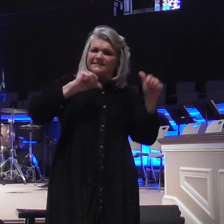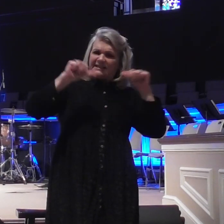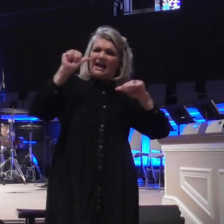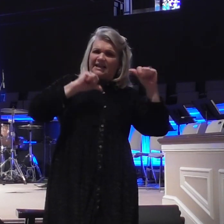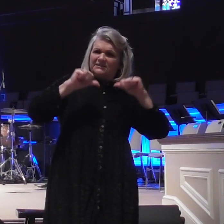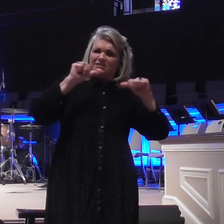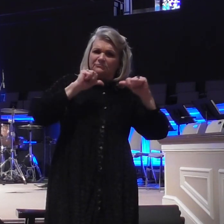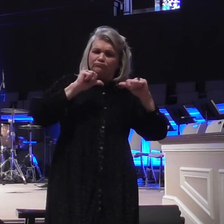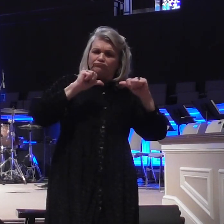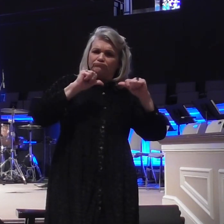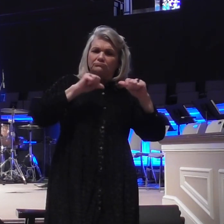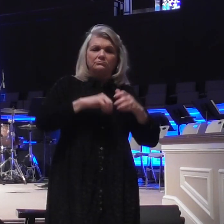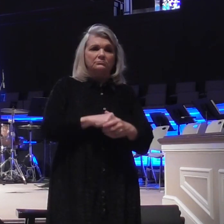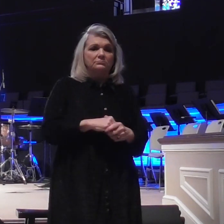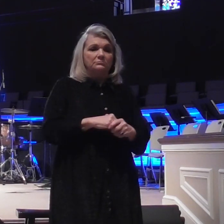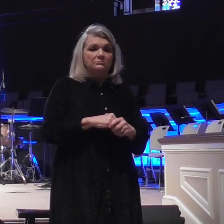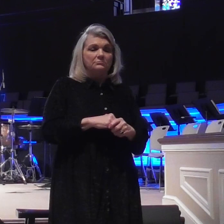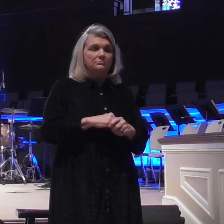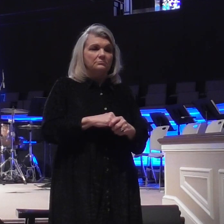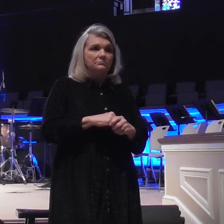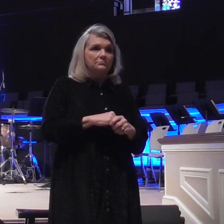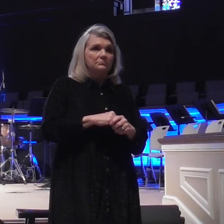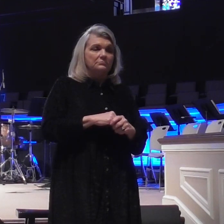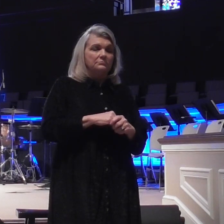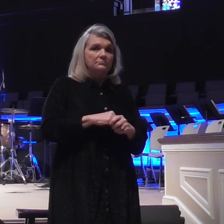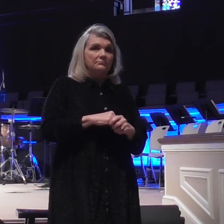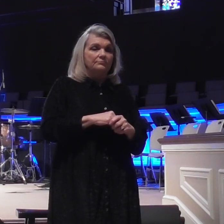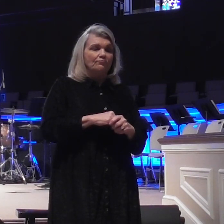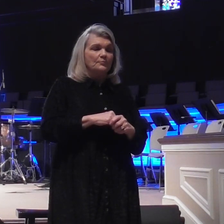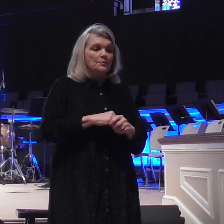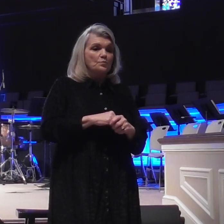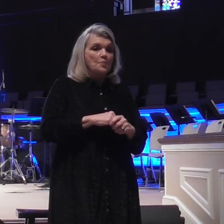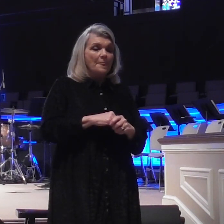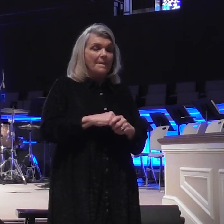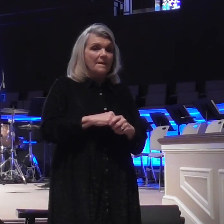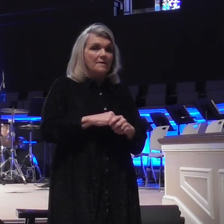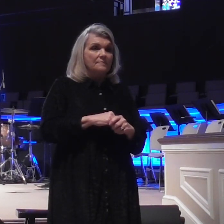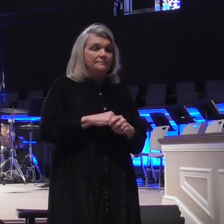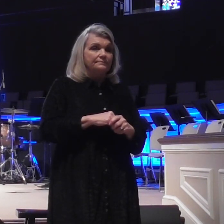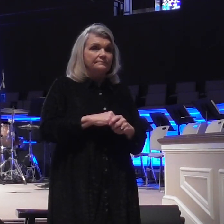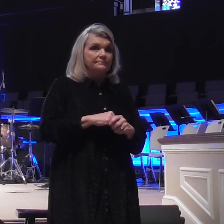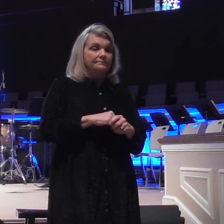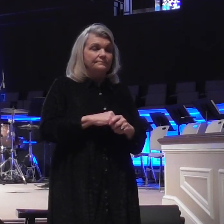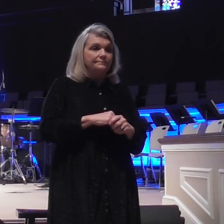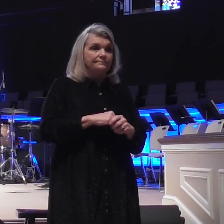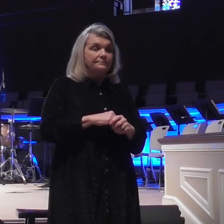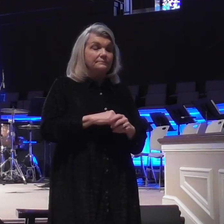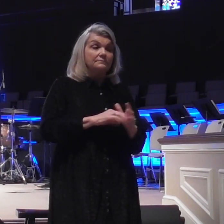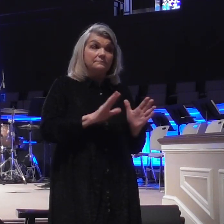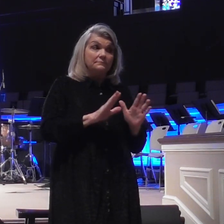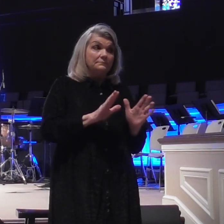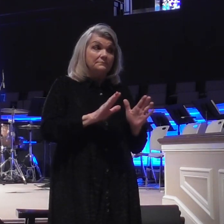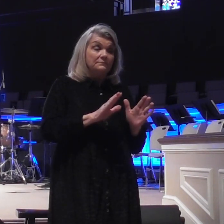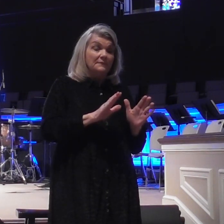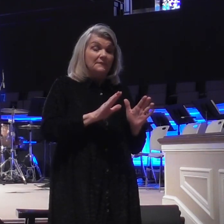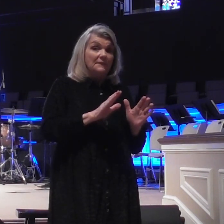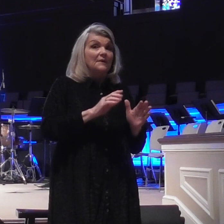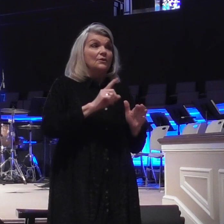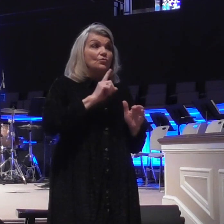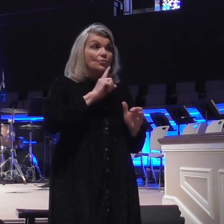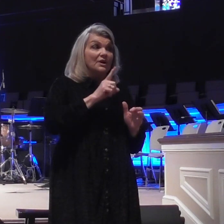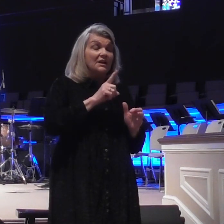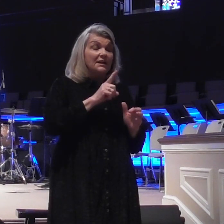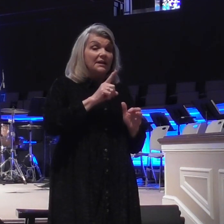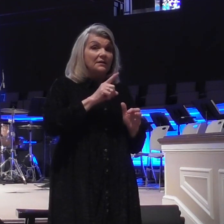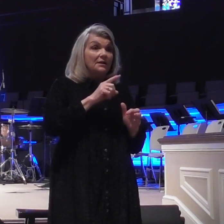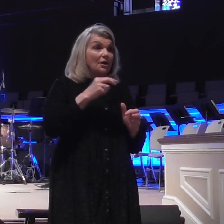on board. But see, it's all that thinking isn't scientific. It's actually religious. And expressive